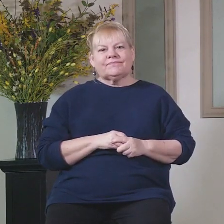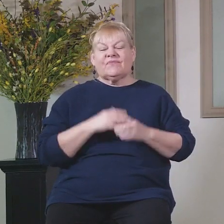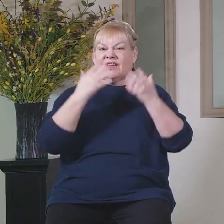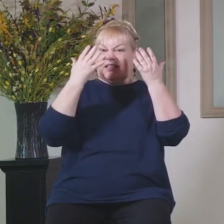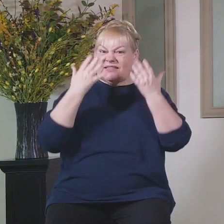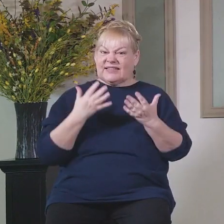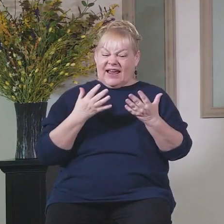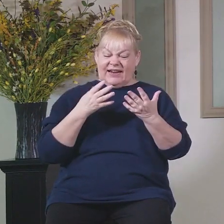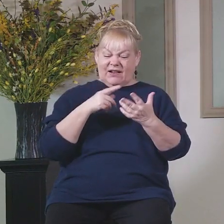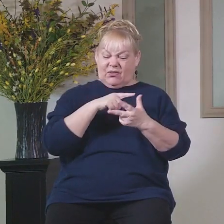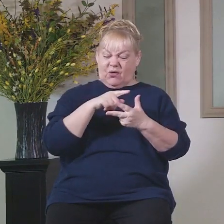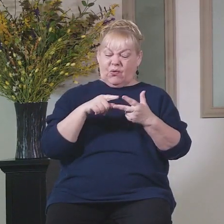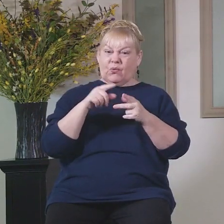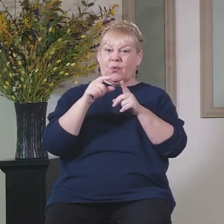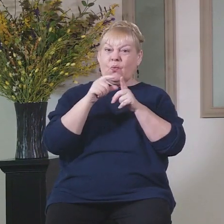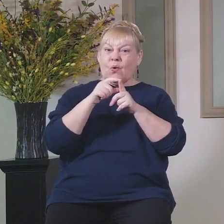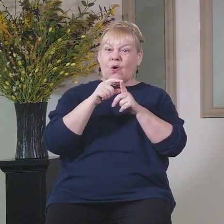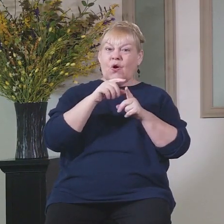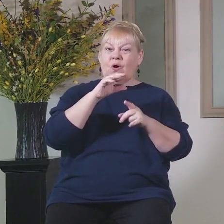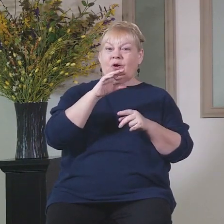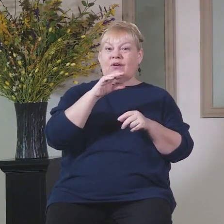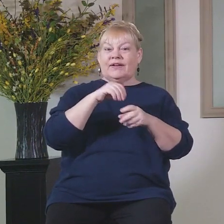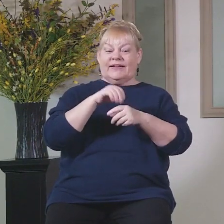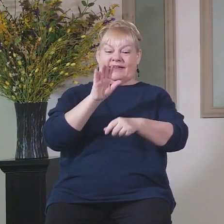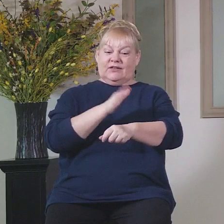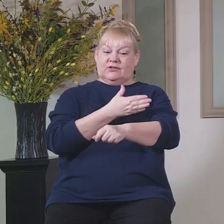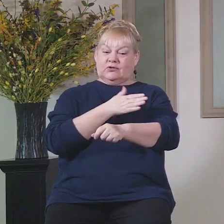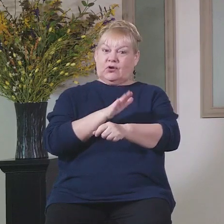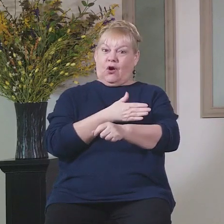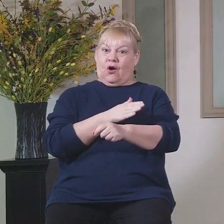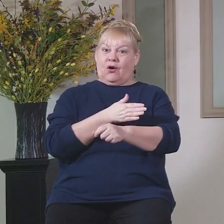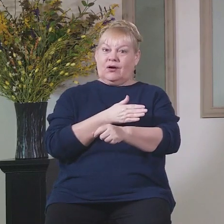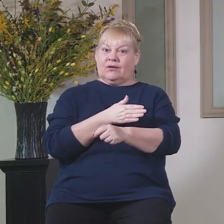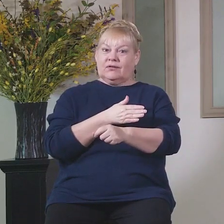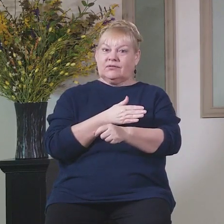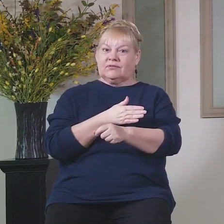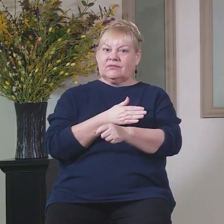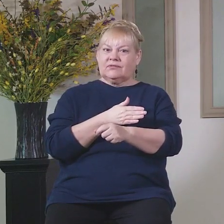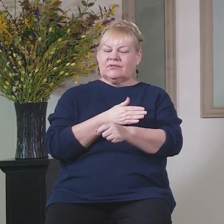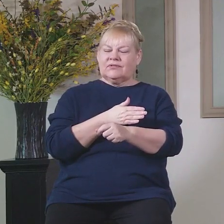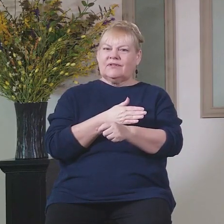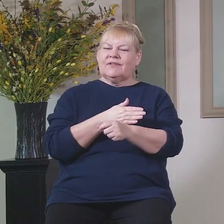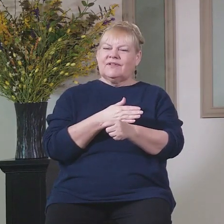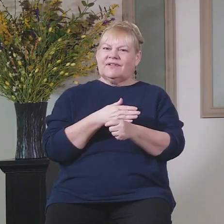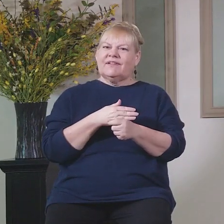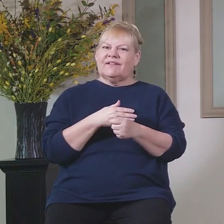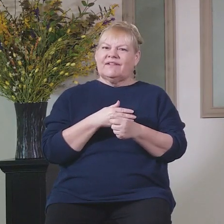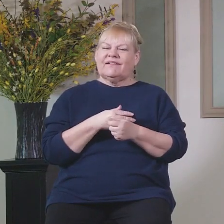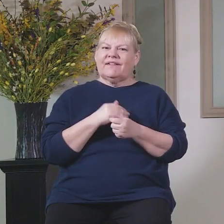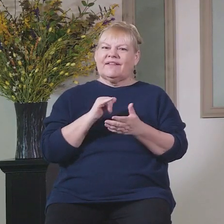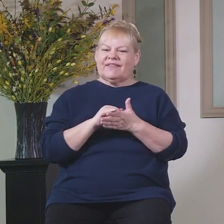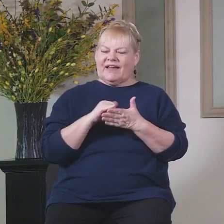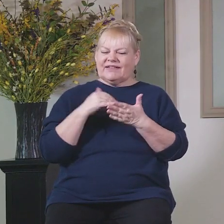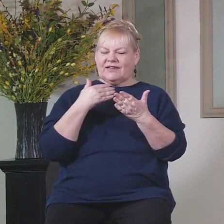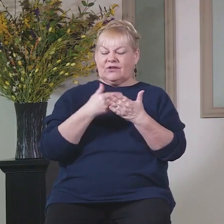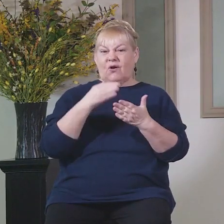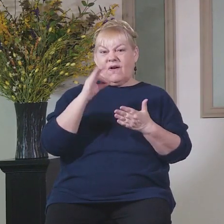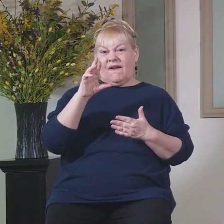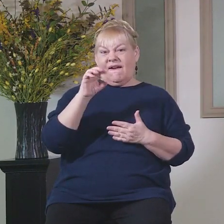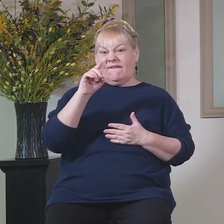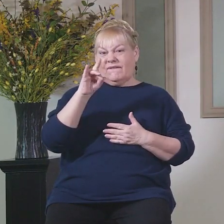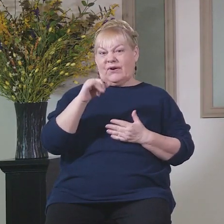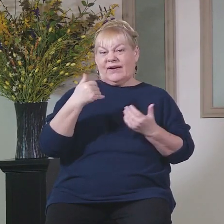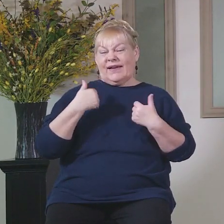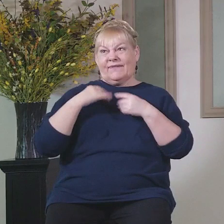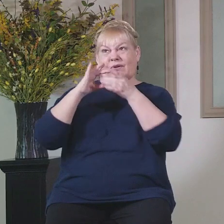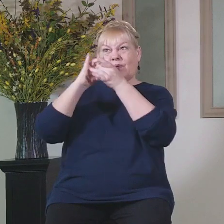Sadly, those three words in a song are as close as Freddie Mercury ever got to